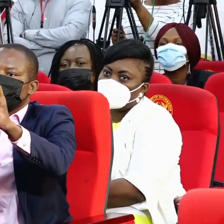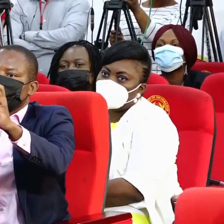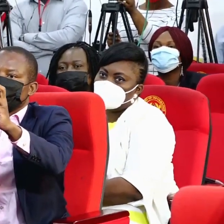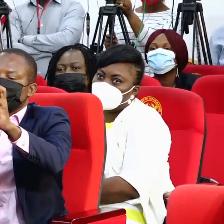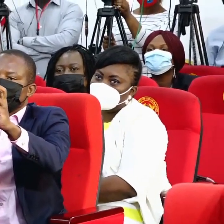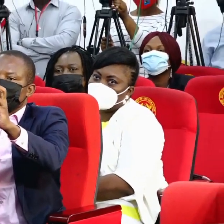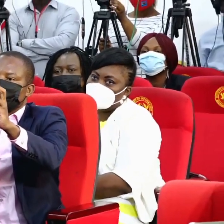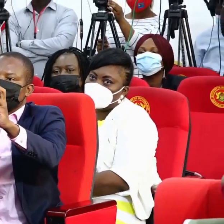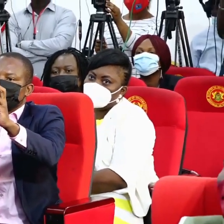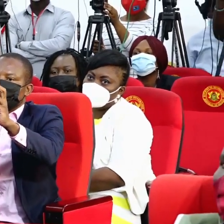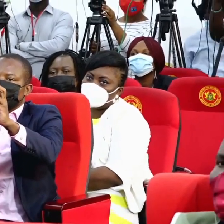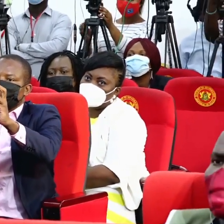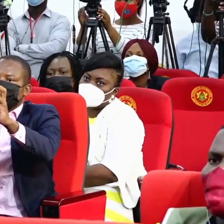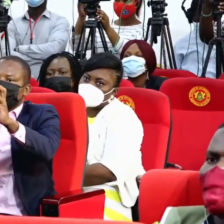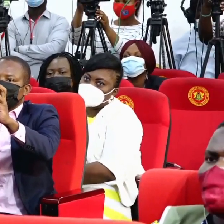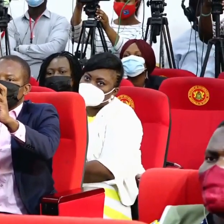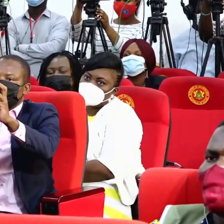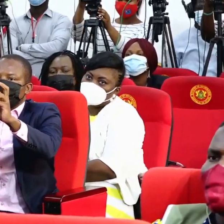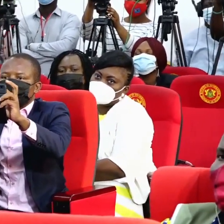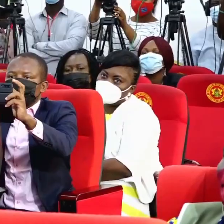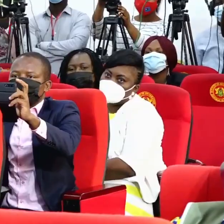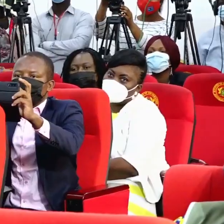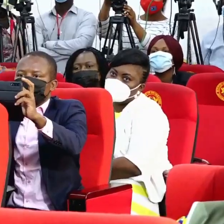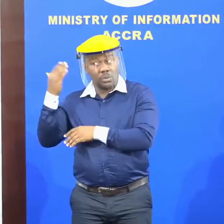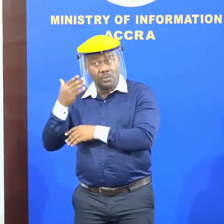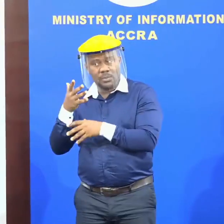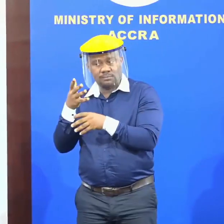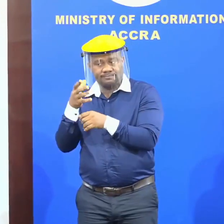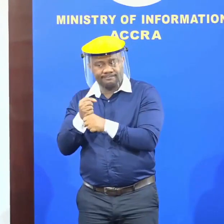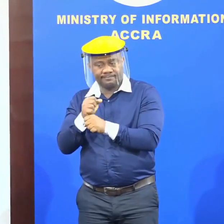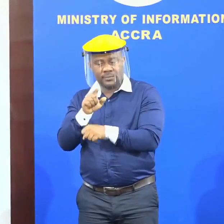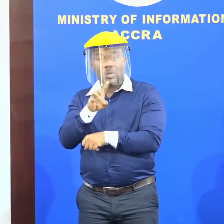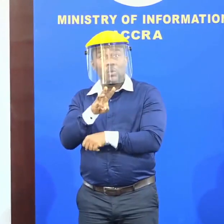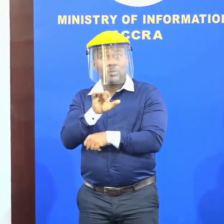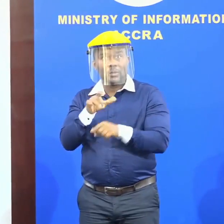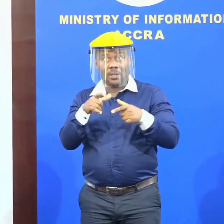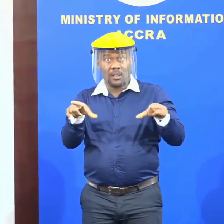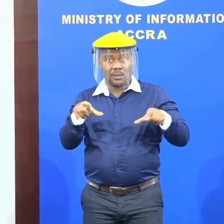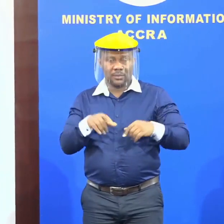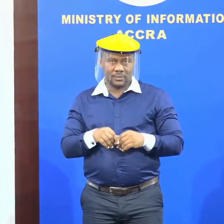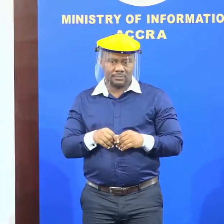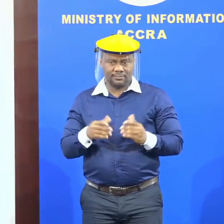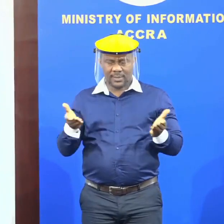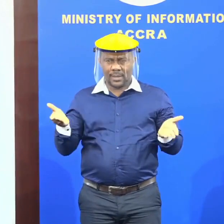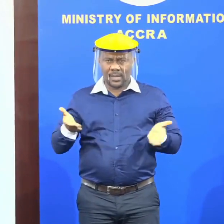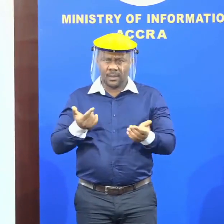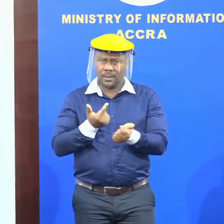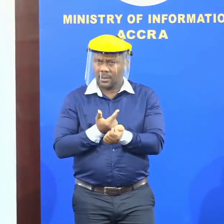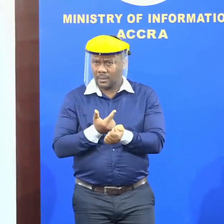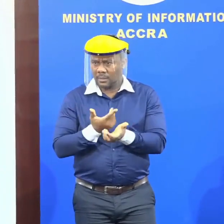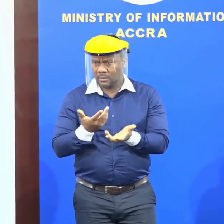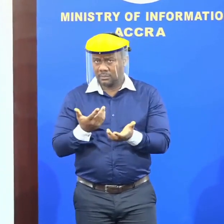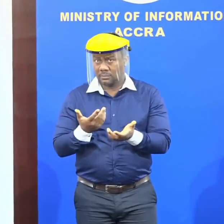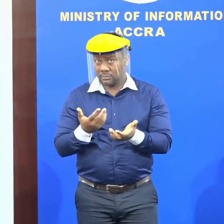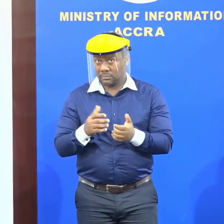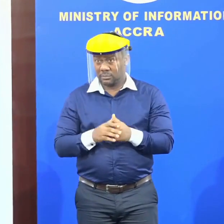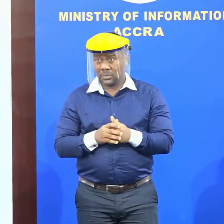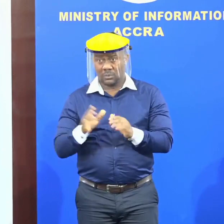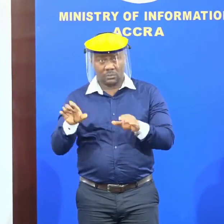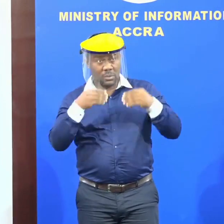can eat here. Ghana has a Osha or minor idea from Memu at the